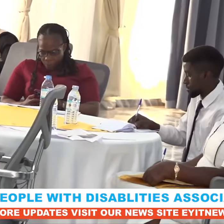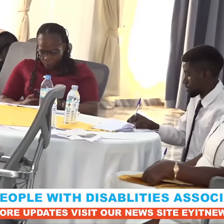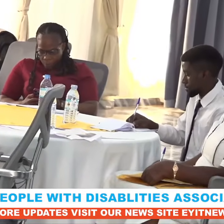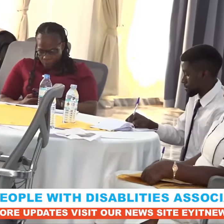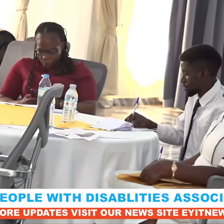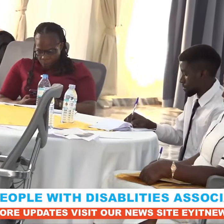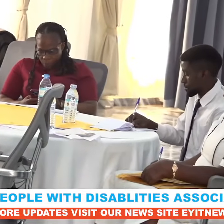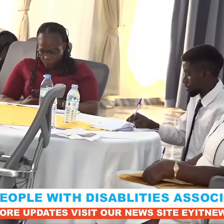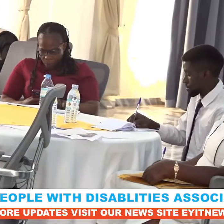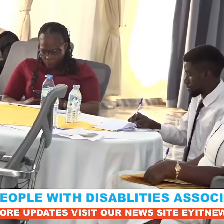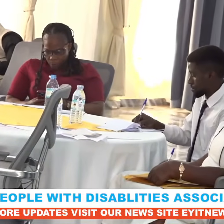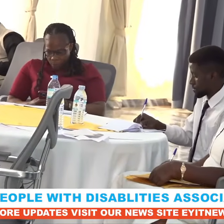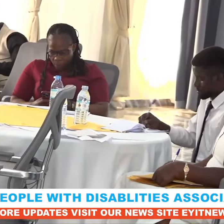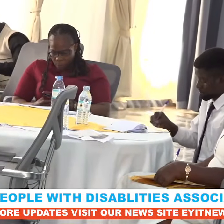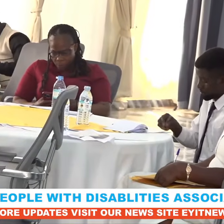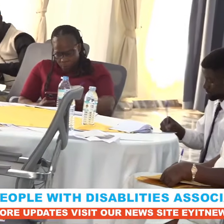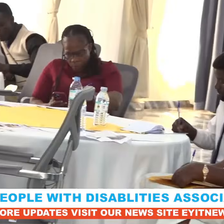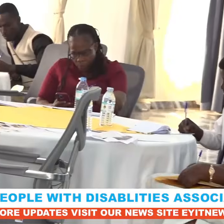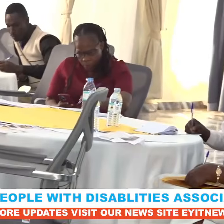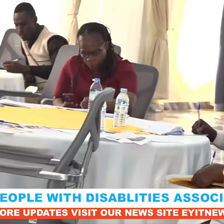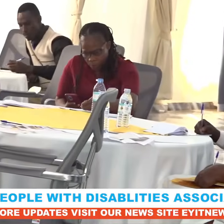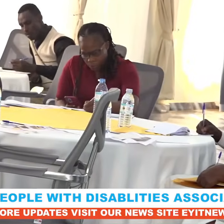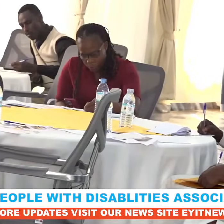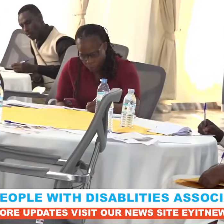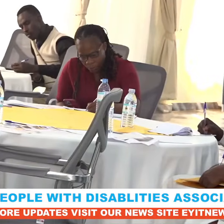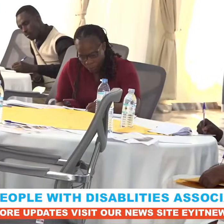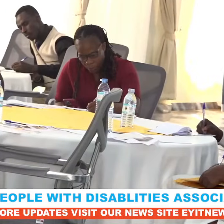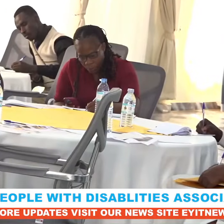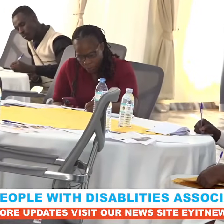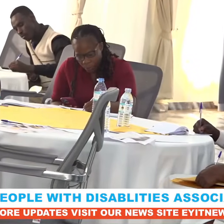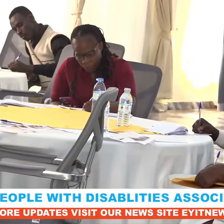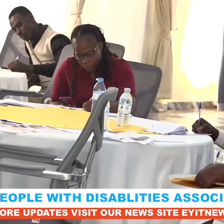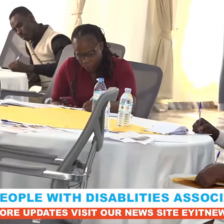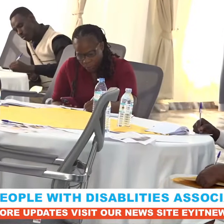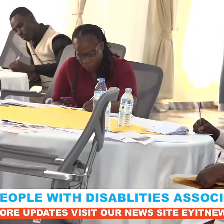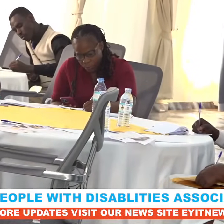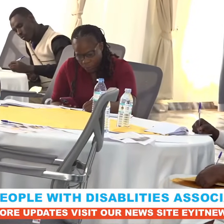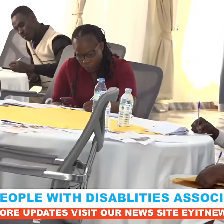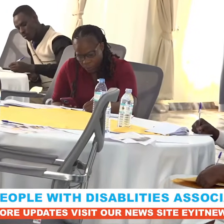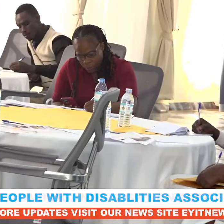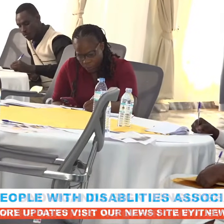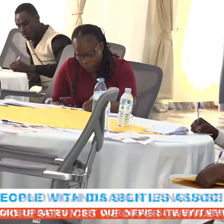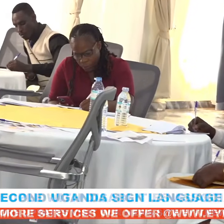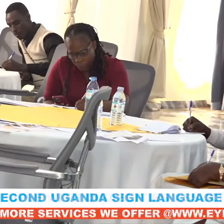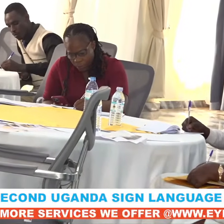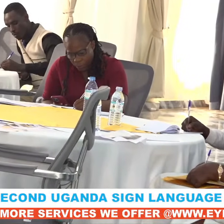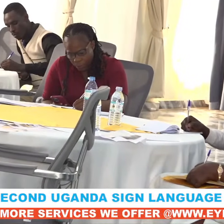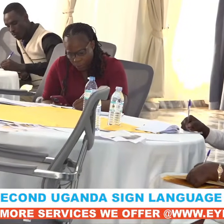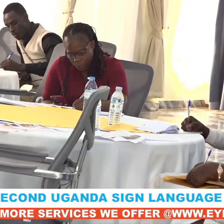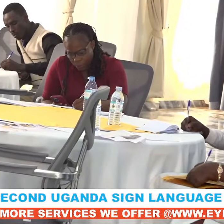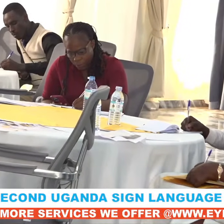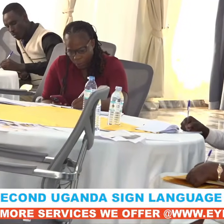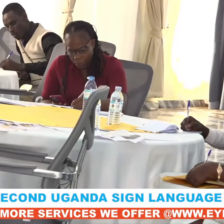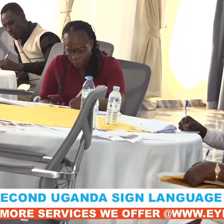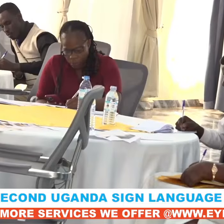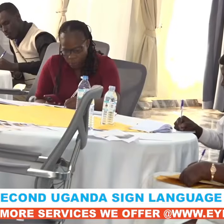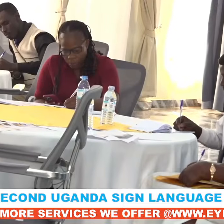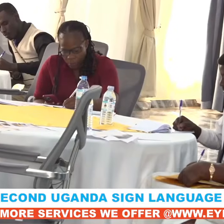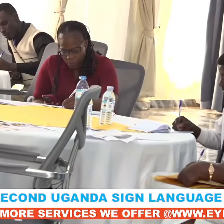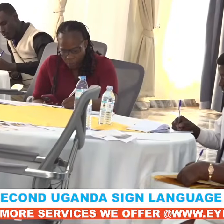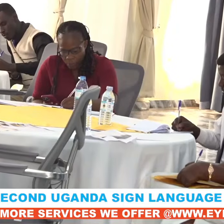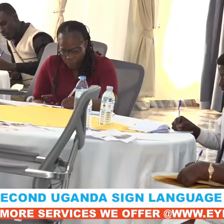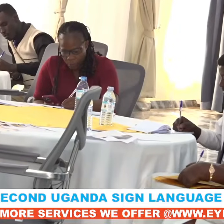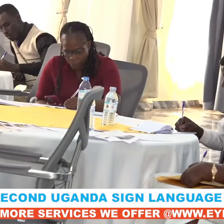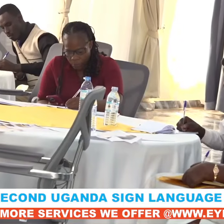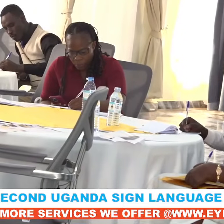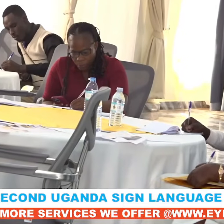and amplify the voices of those who are often unheard. As academic registrar,